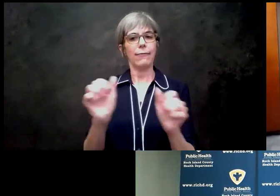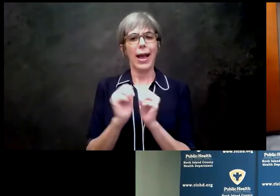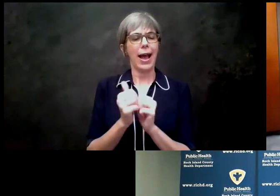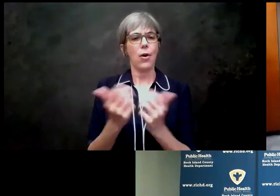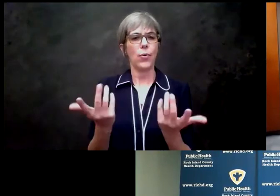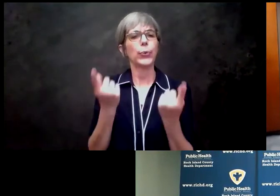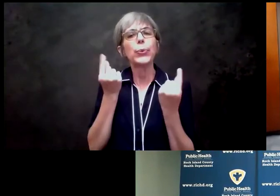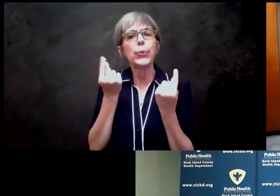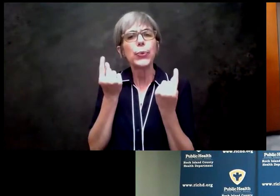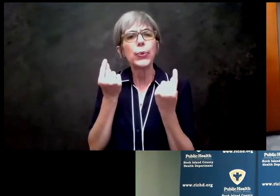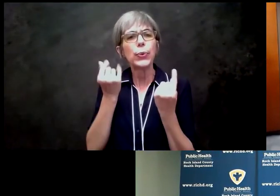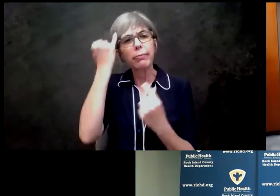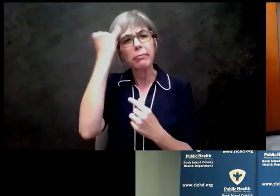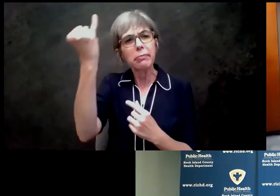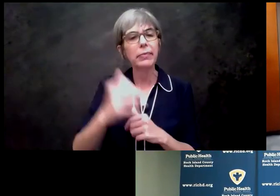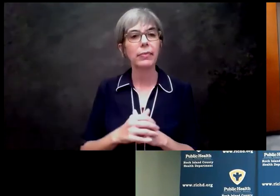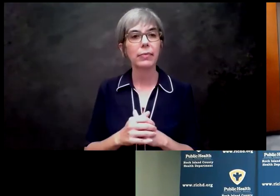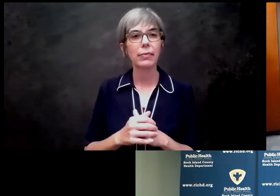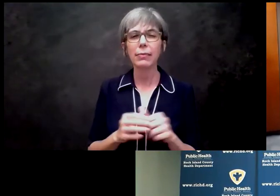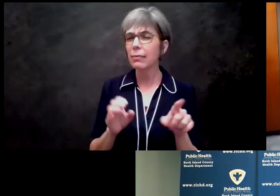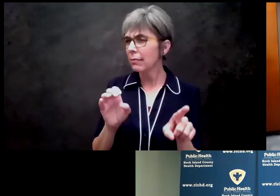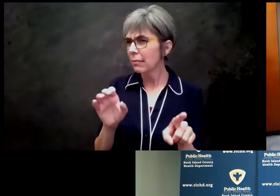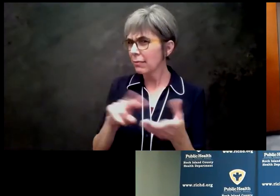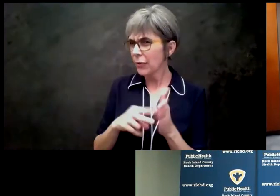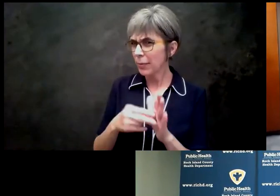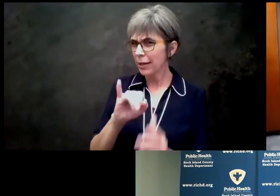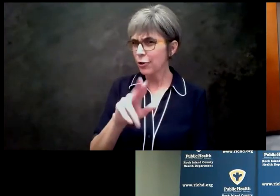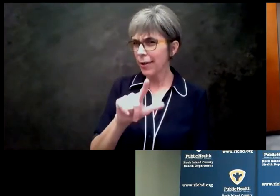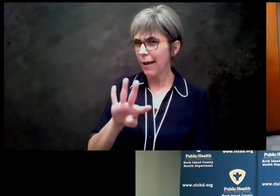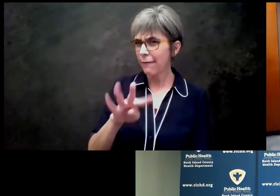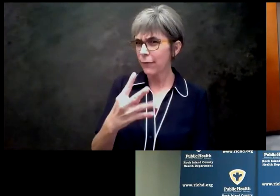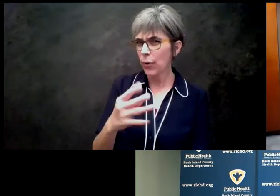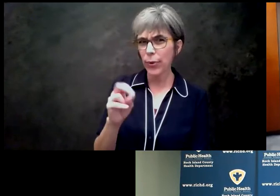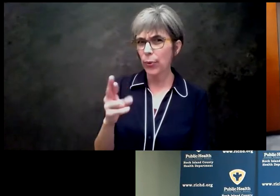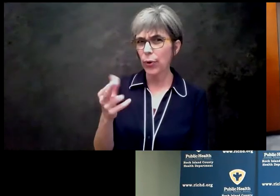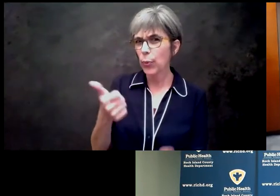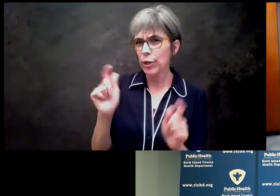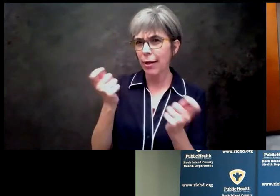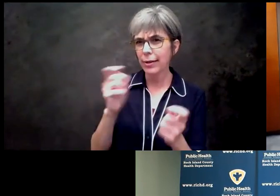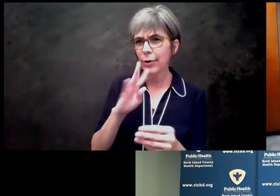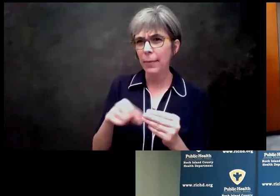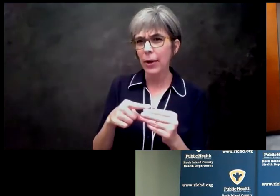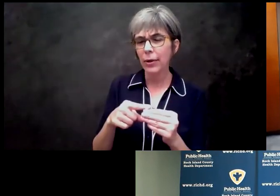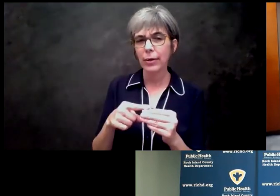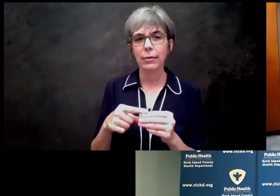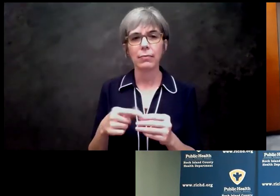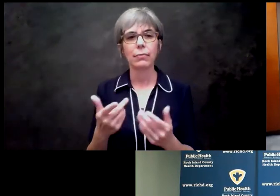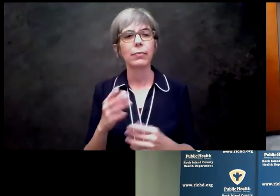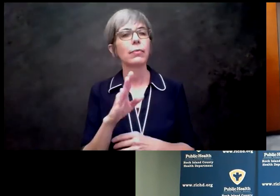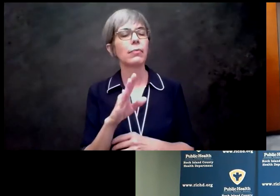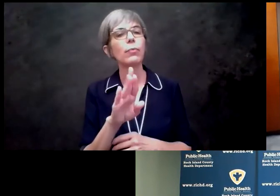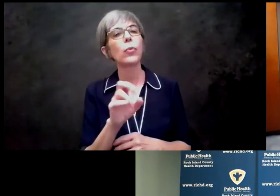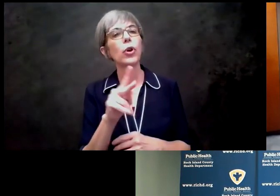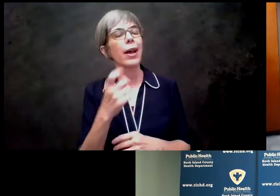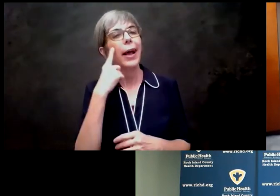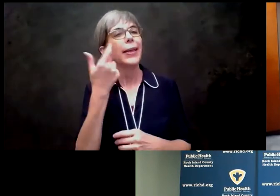Well, were you talking about the 4th of July holiday? I didn't understand your question. I think any of those where they might